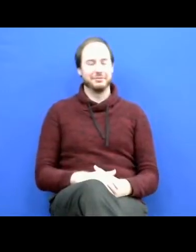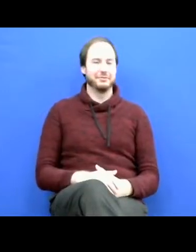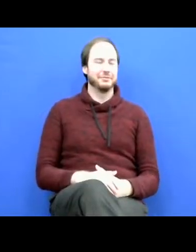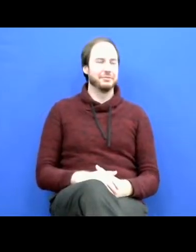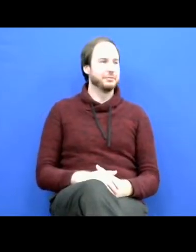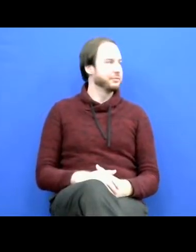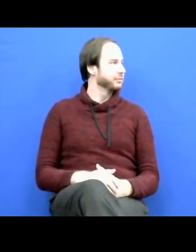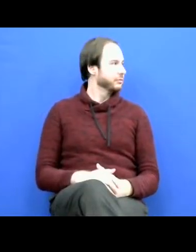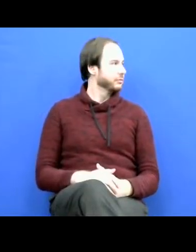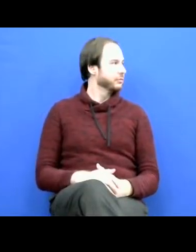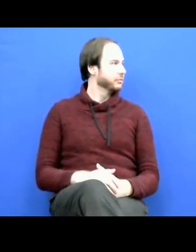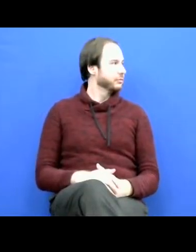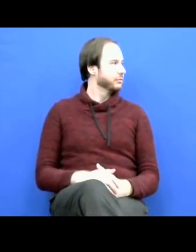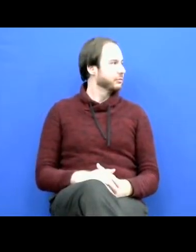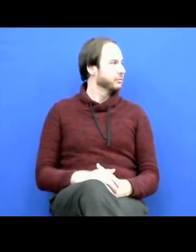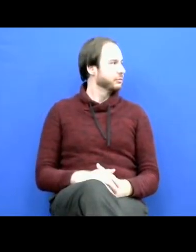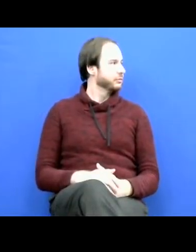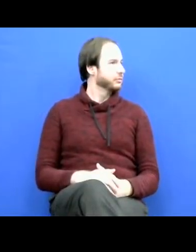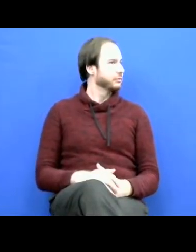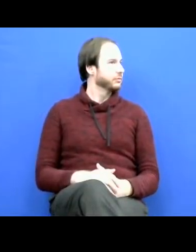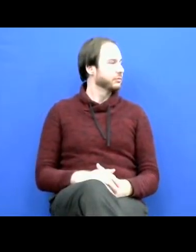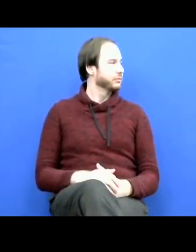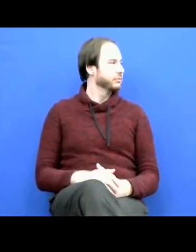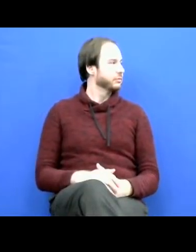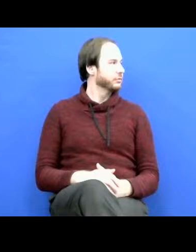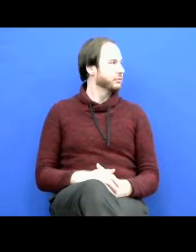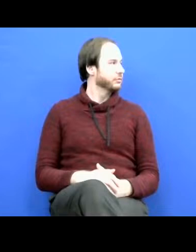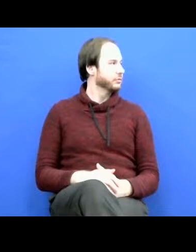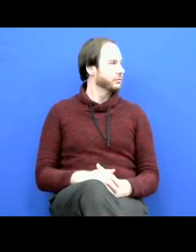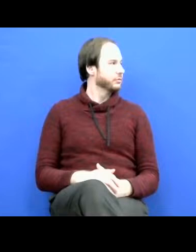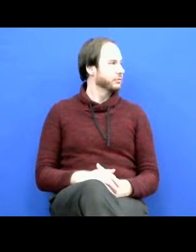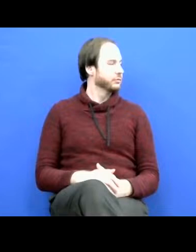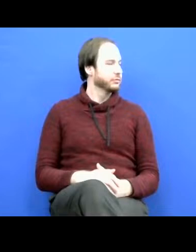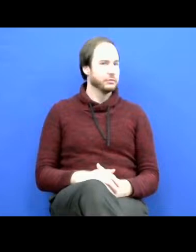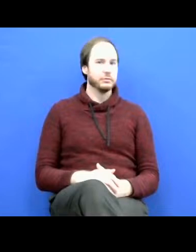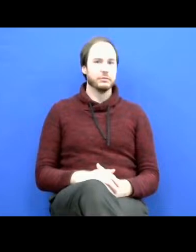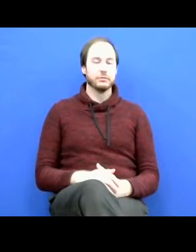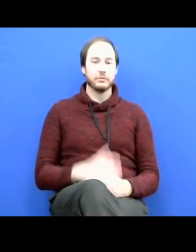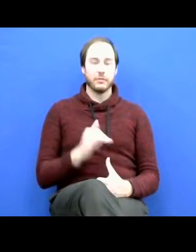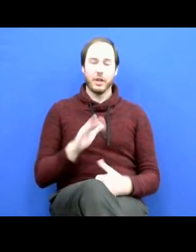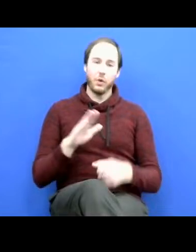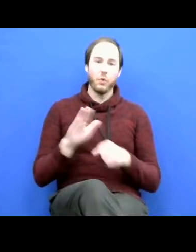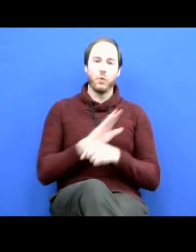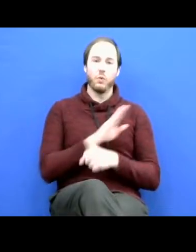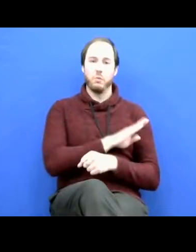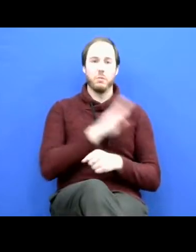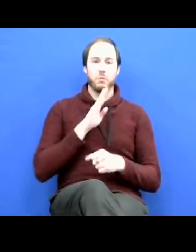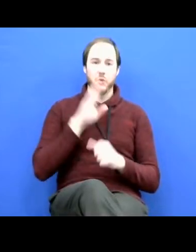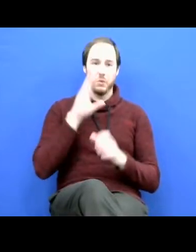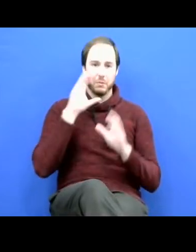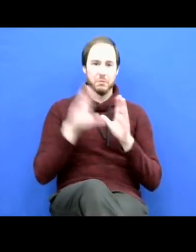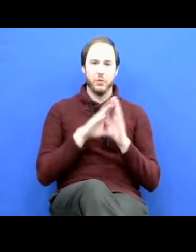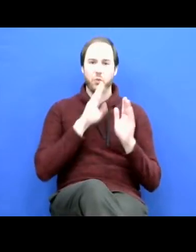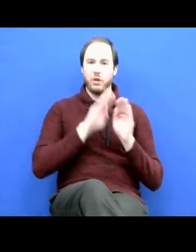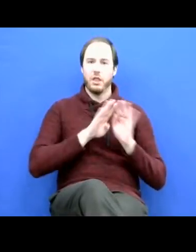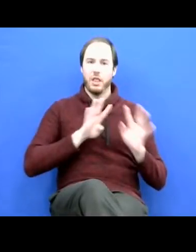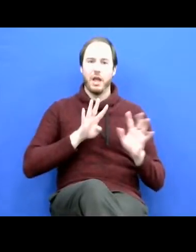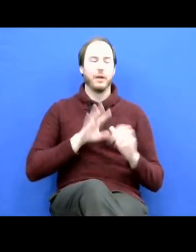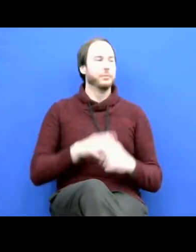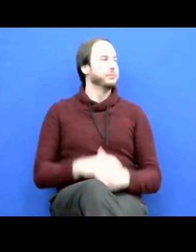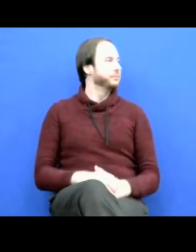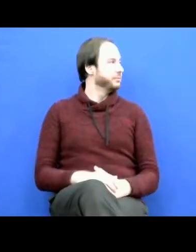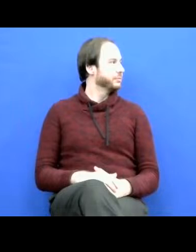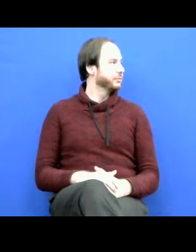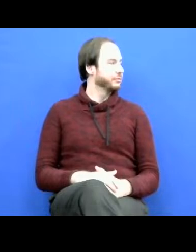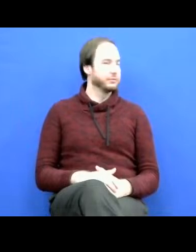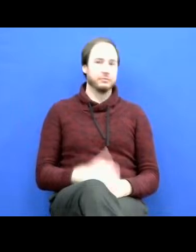So, okay, do you want to do a picture of the whole town board? Do we have someone Sure. who Take a